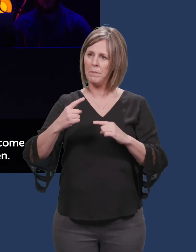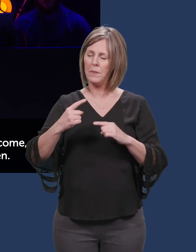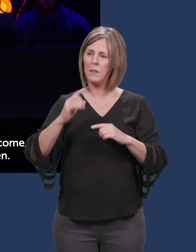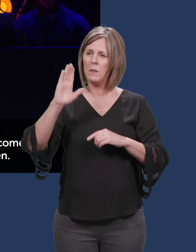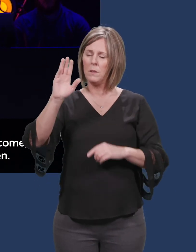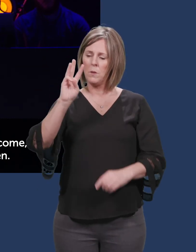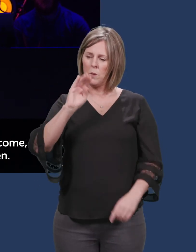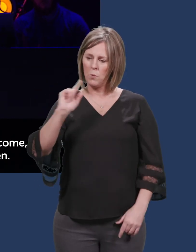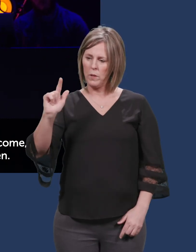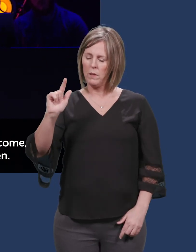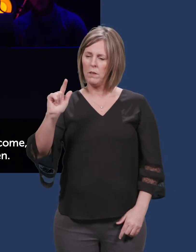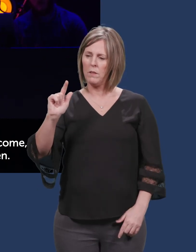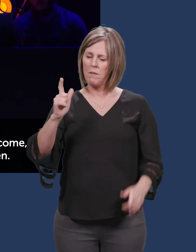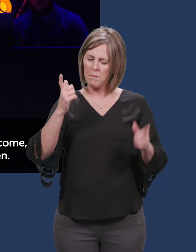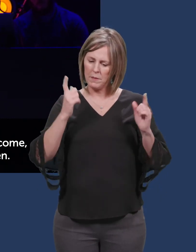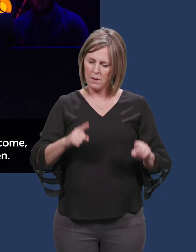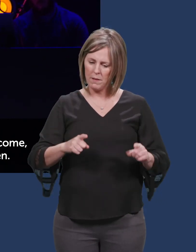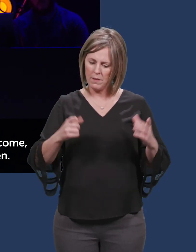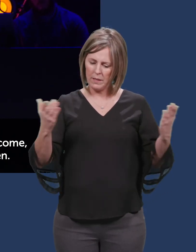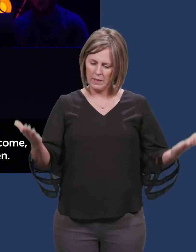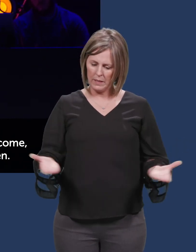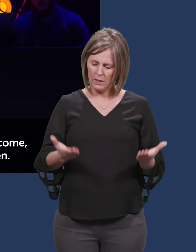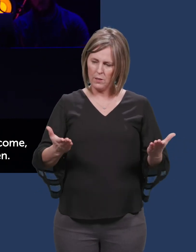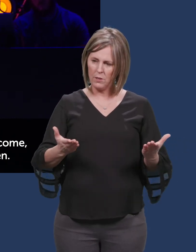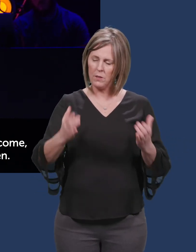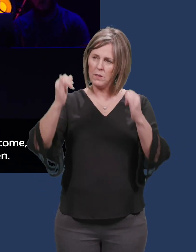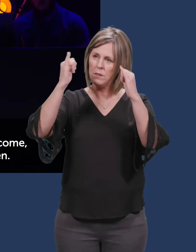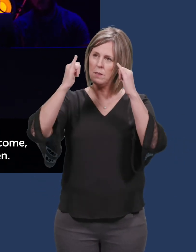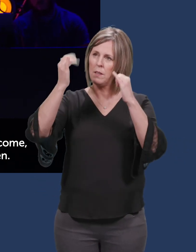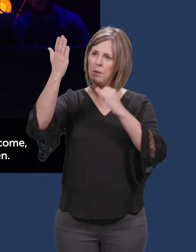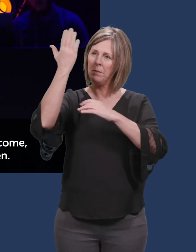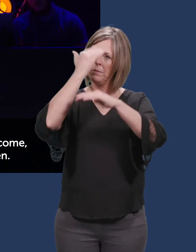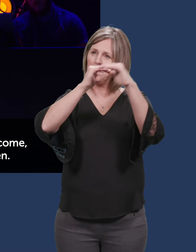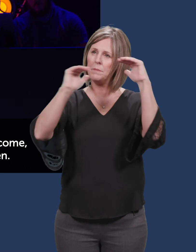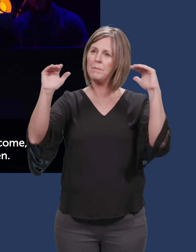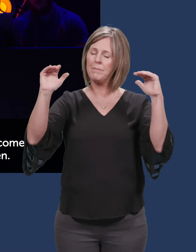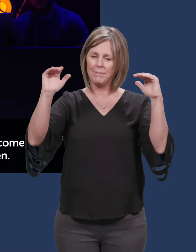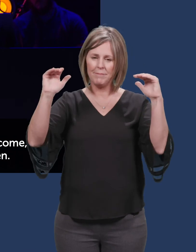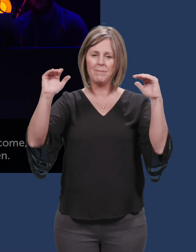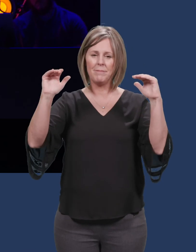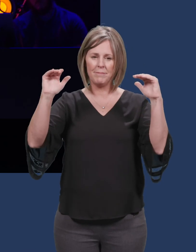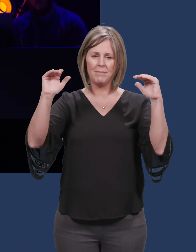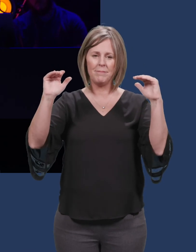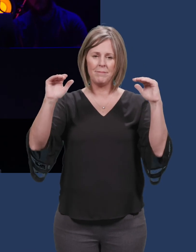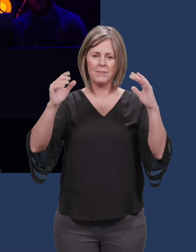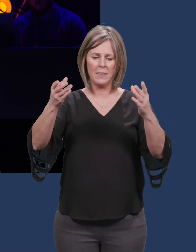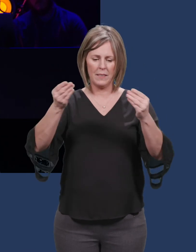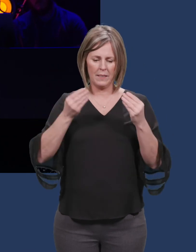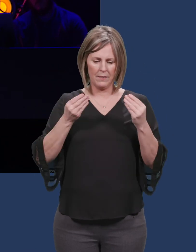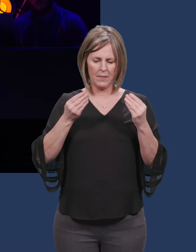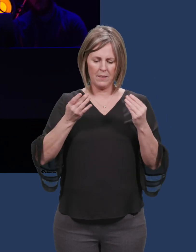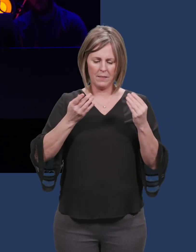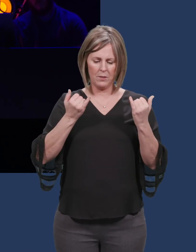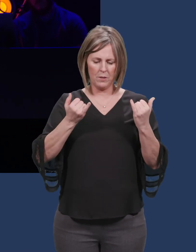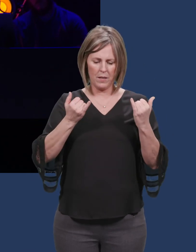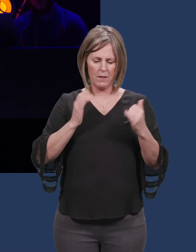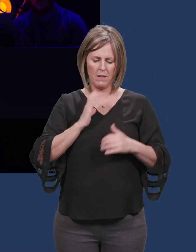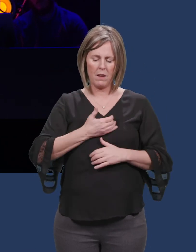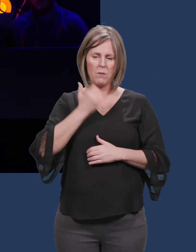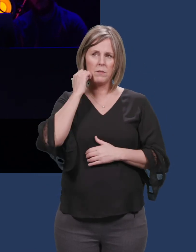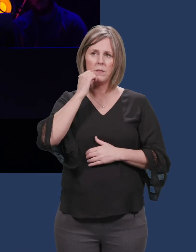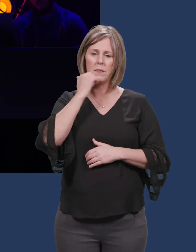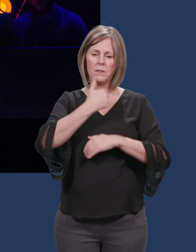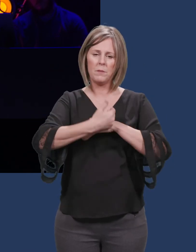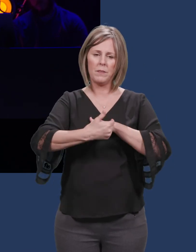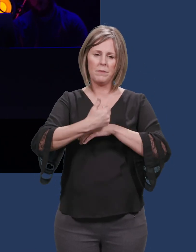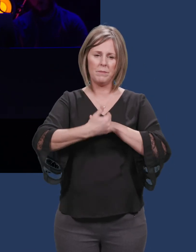come, your will be done on earth as it is in heaven. Give us today